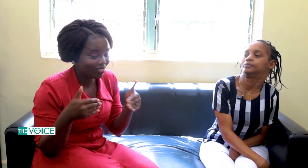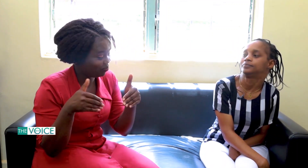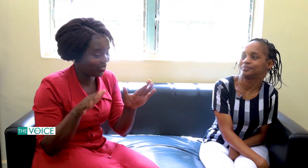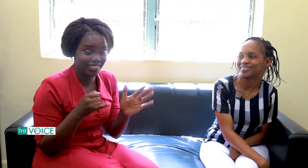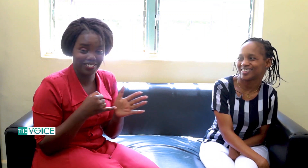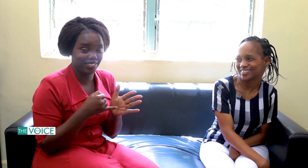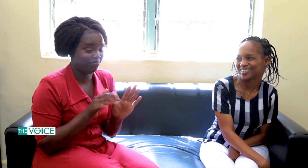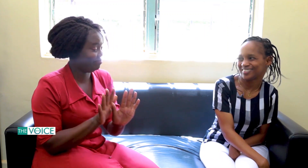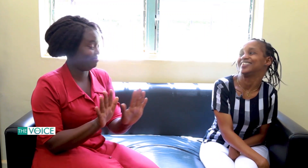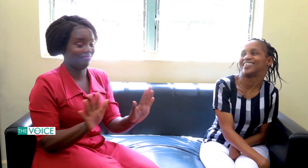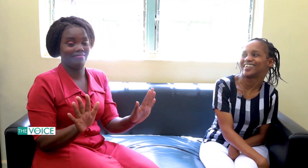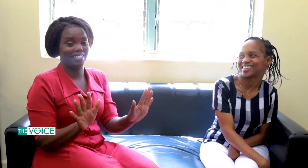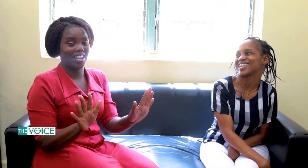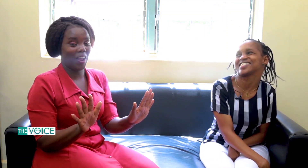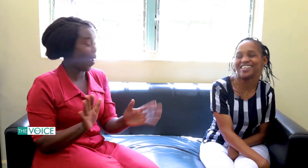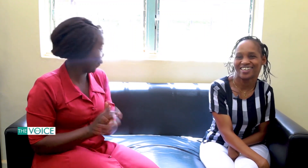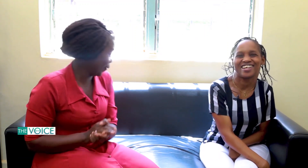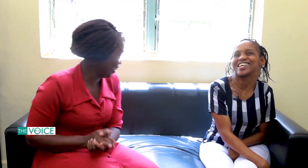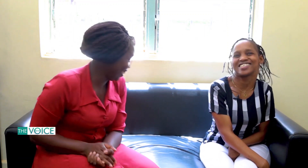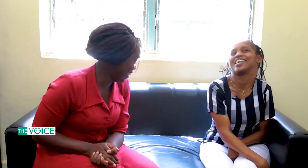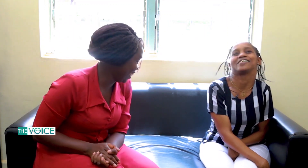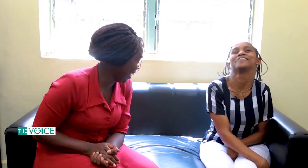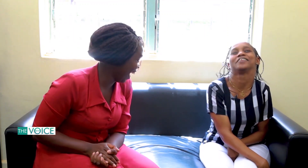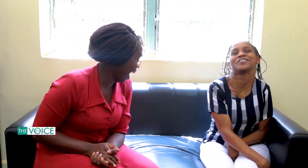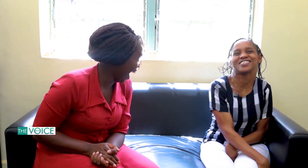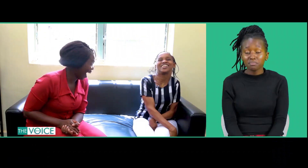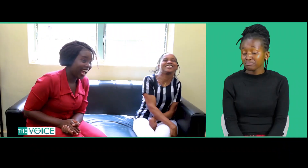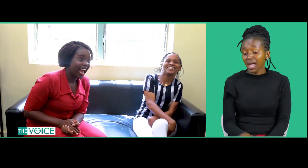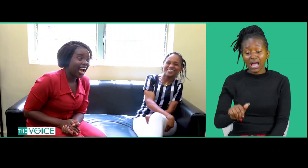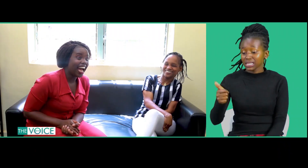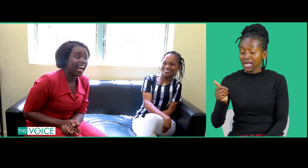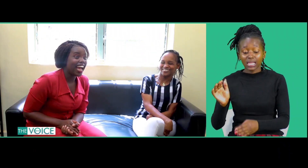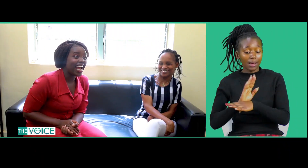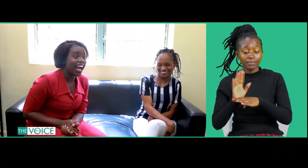Take it or leave it. Yeah, that's none of our business.